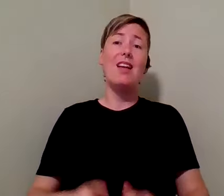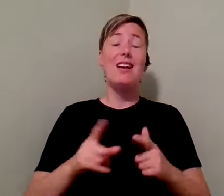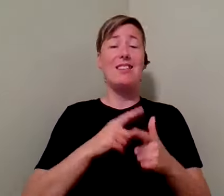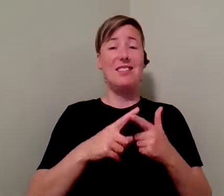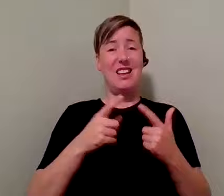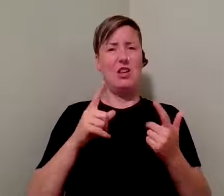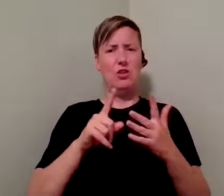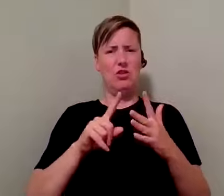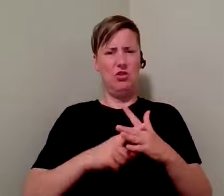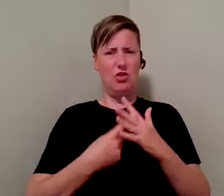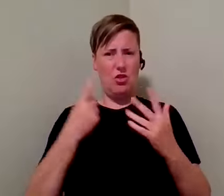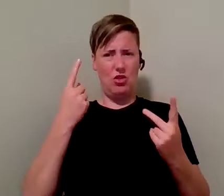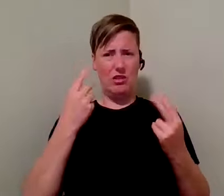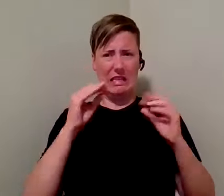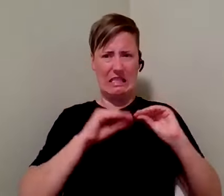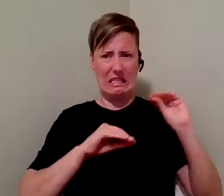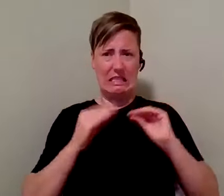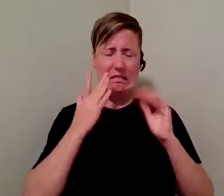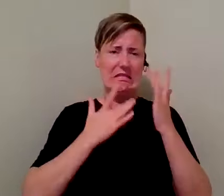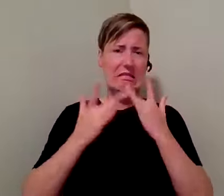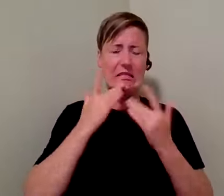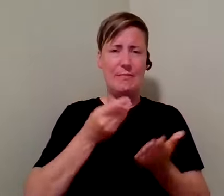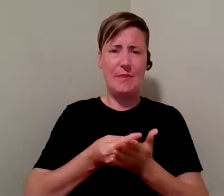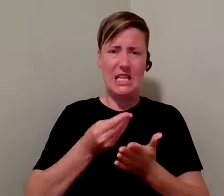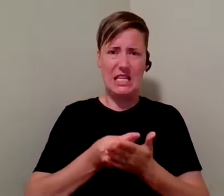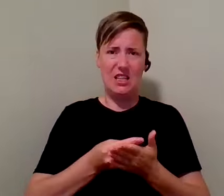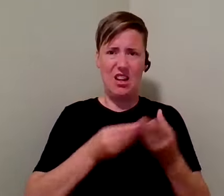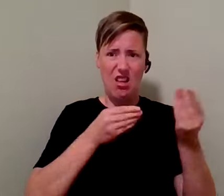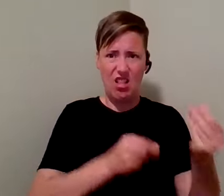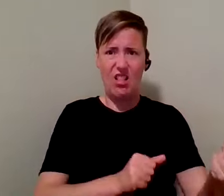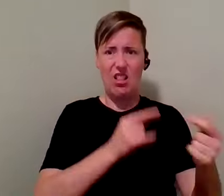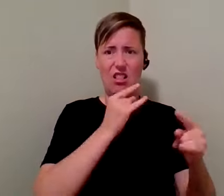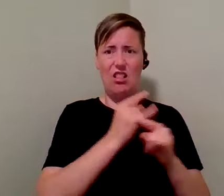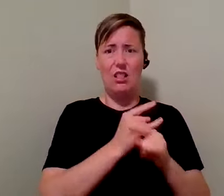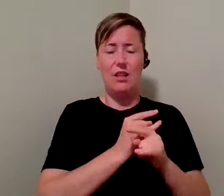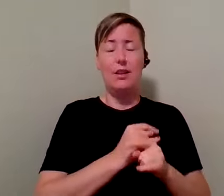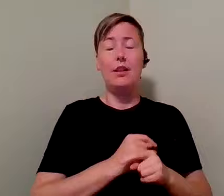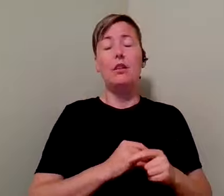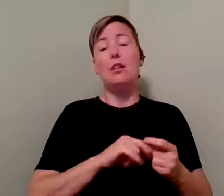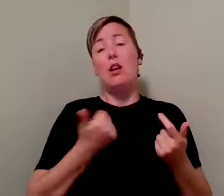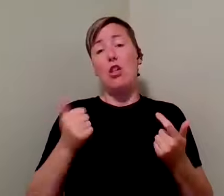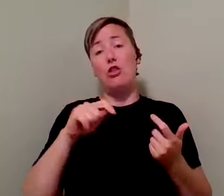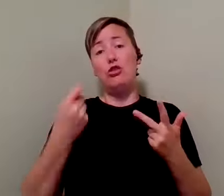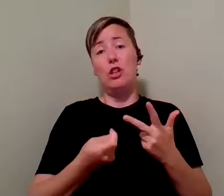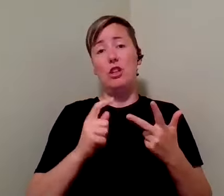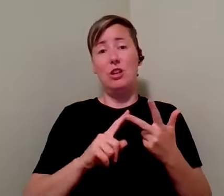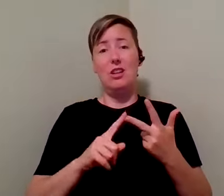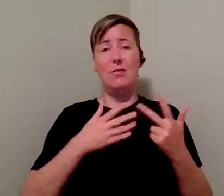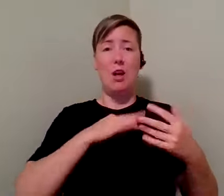day on booze. The third thing that changed was my relationship,